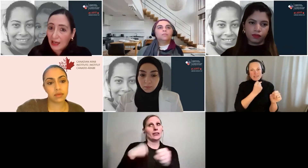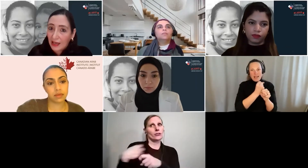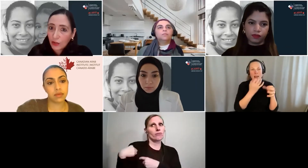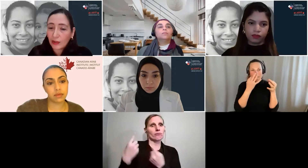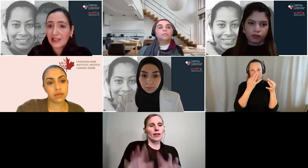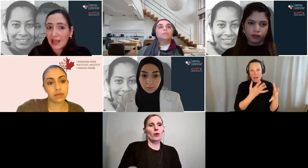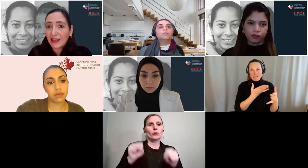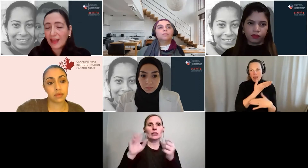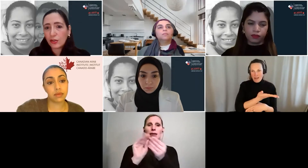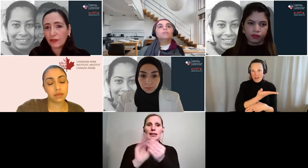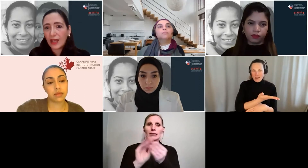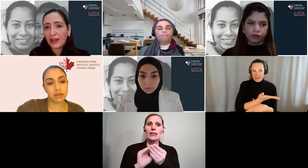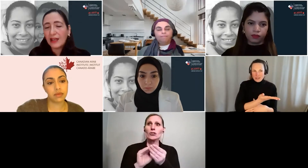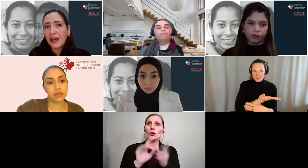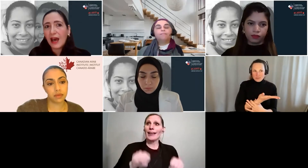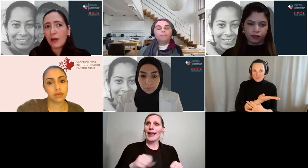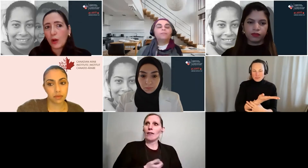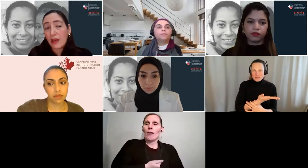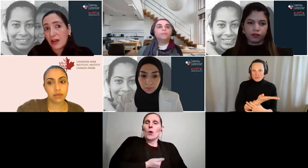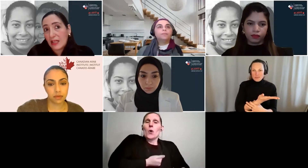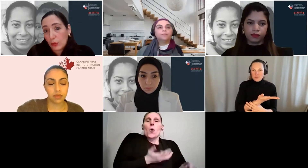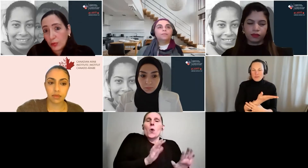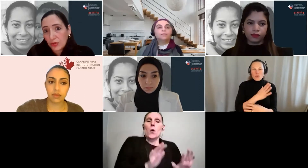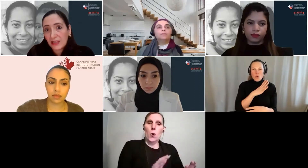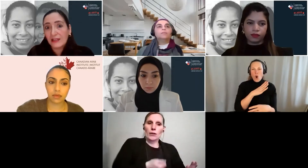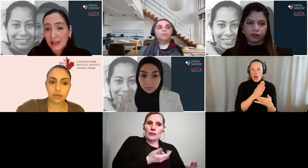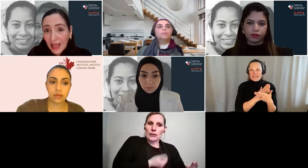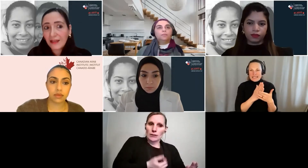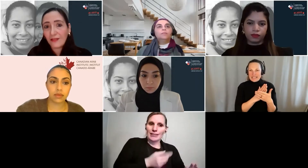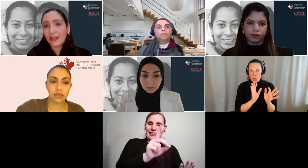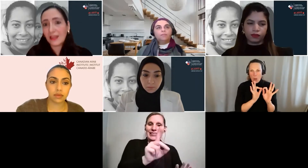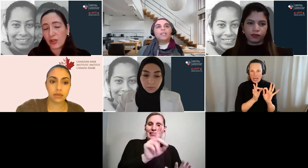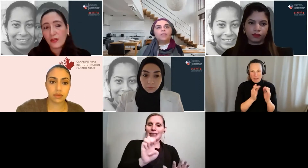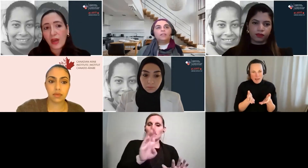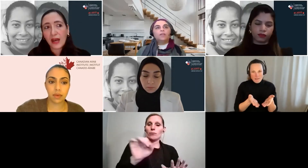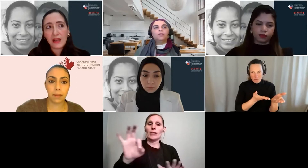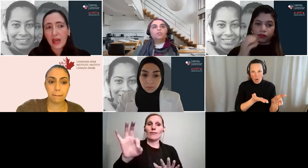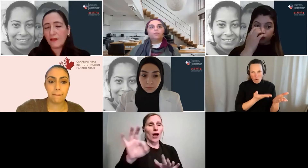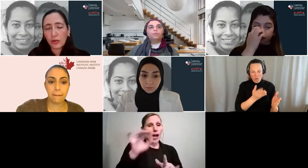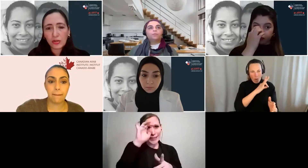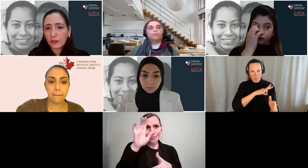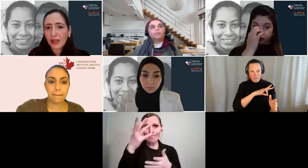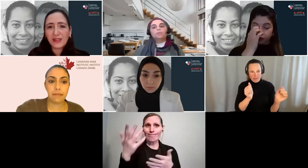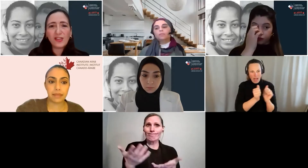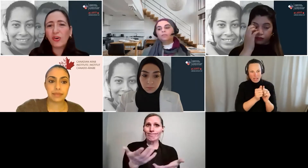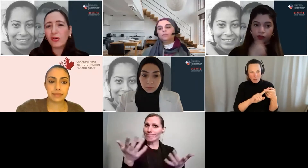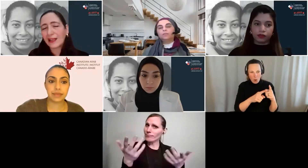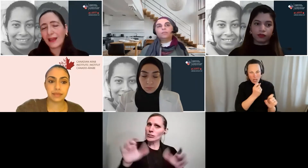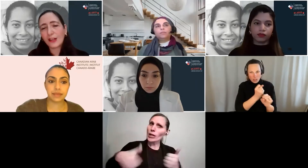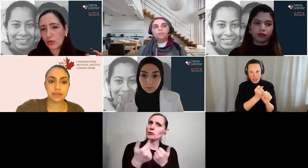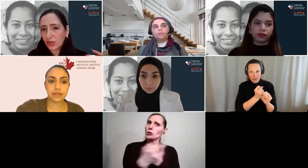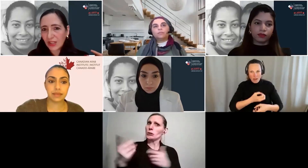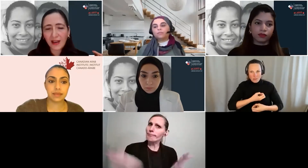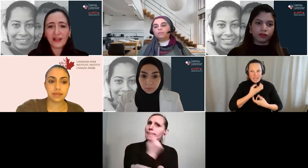they can actually take advantage of that. And what I invite interpreters is take advantage. And I have heard sometimes says, no,